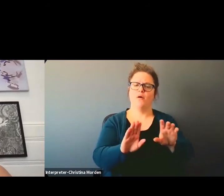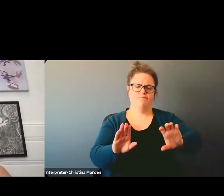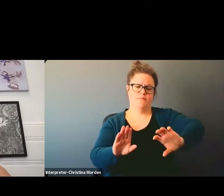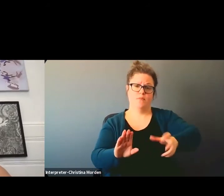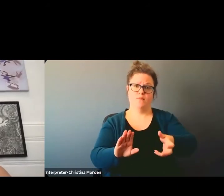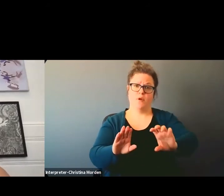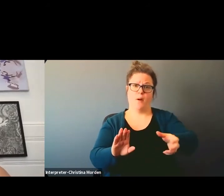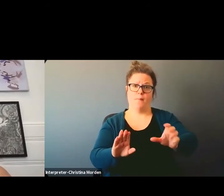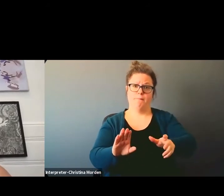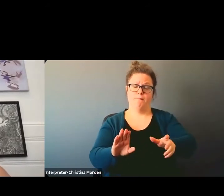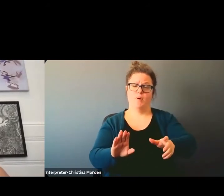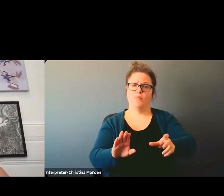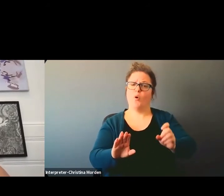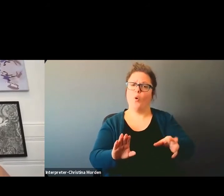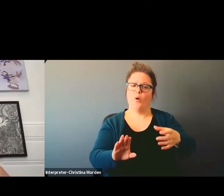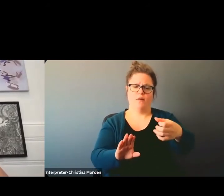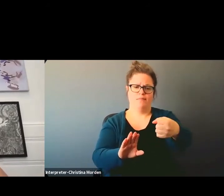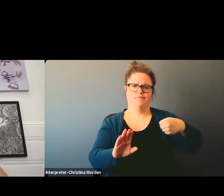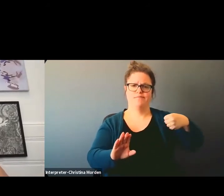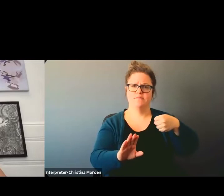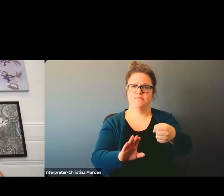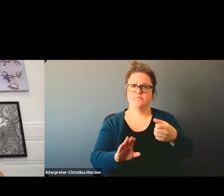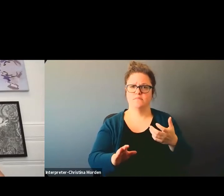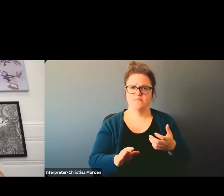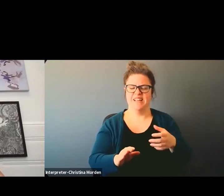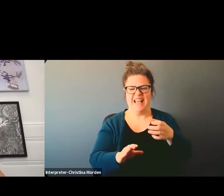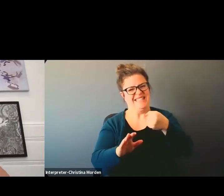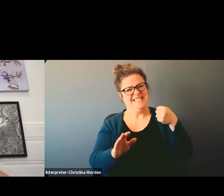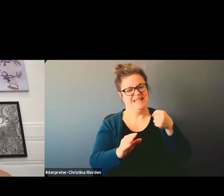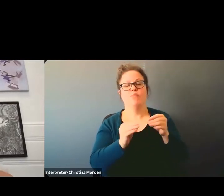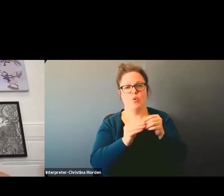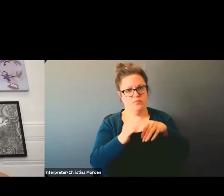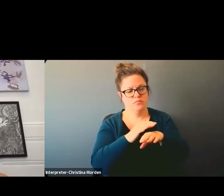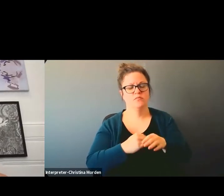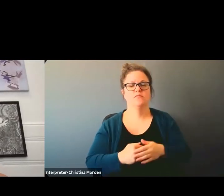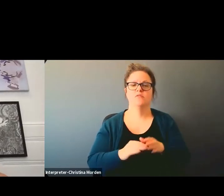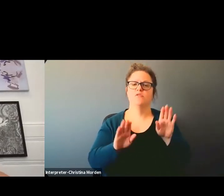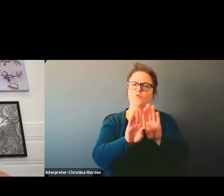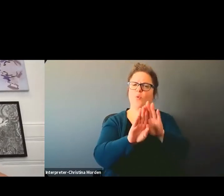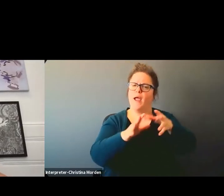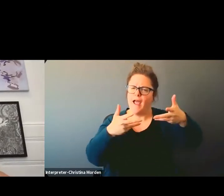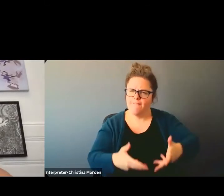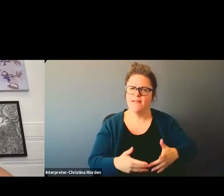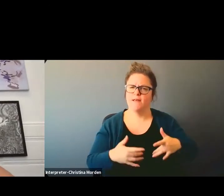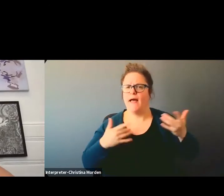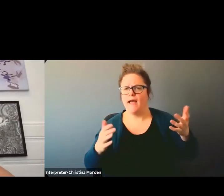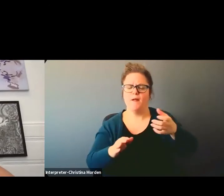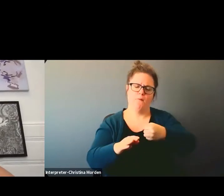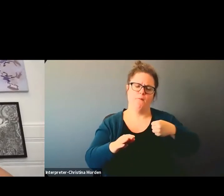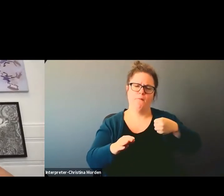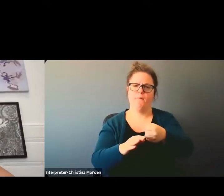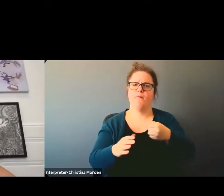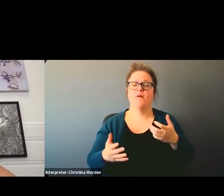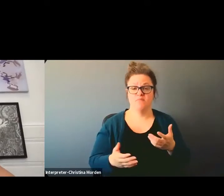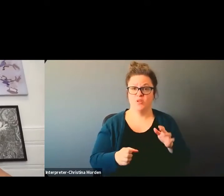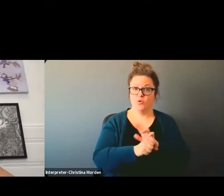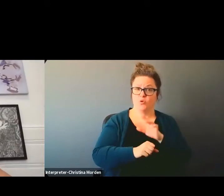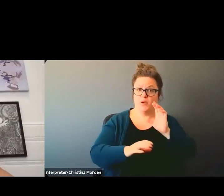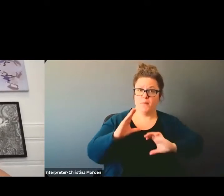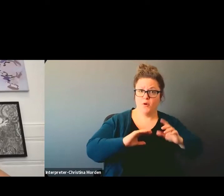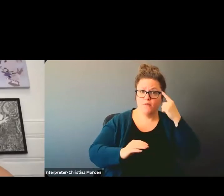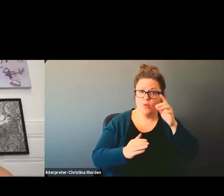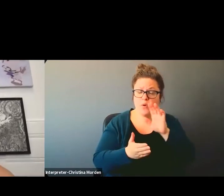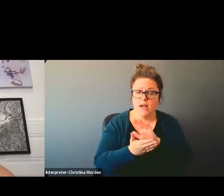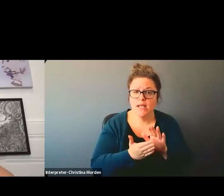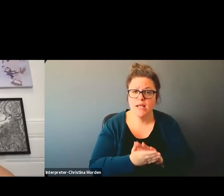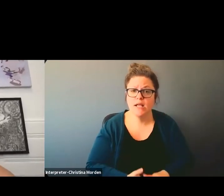they levers, which is a lot more accessible? Is the door heavy? Is it light? Do you use chemicals for cleaning?